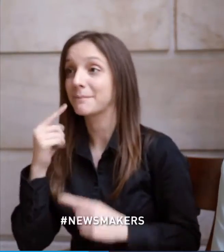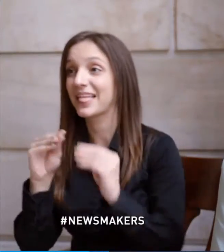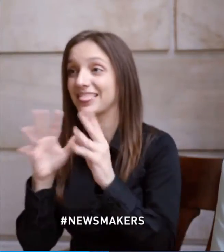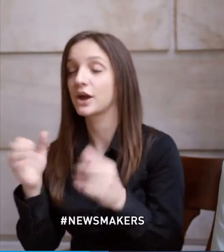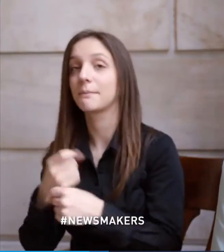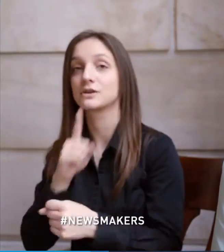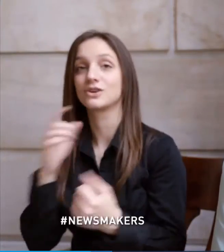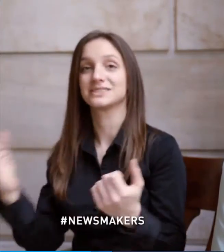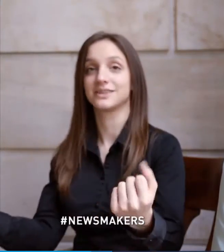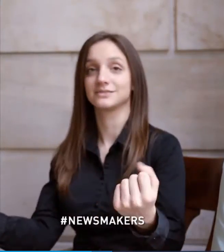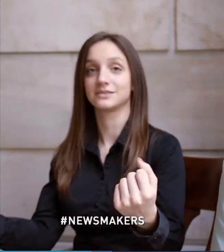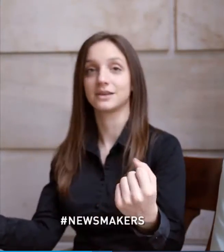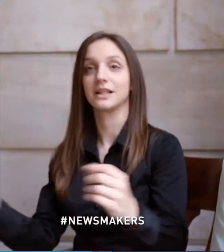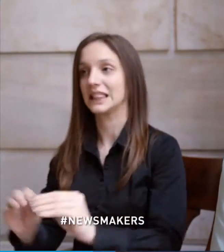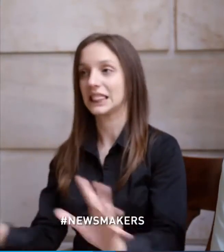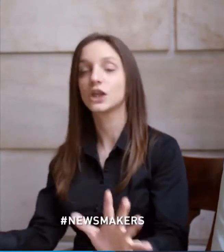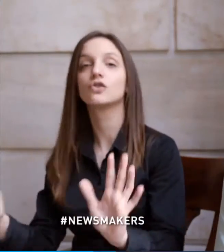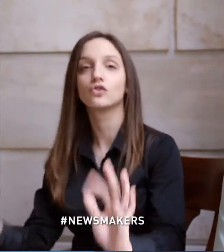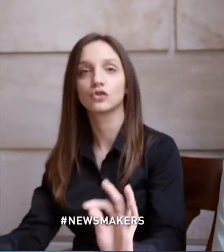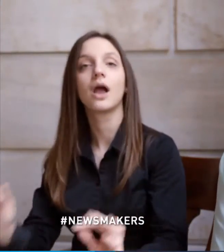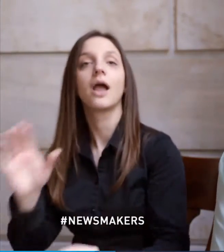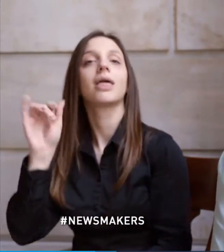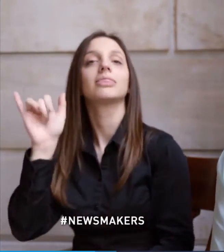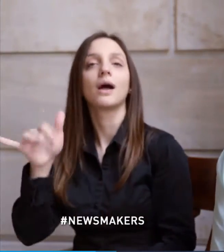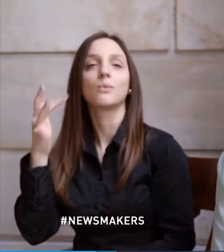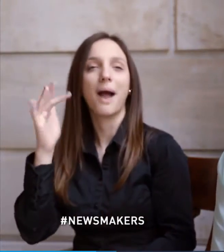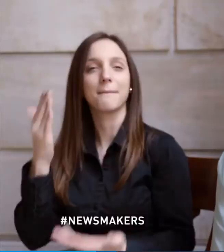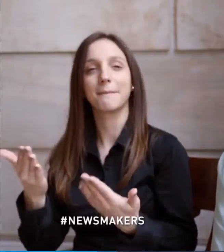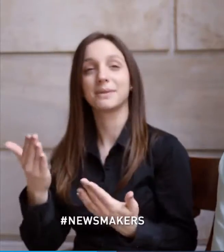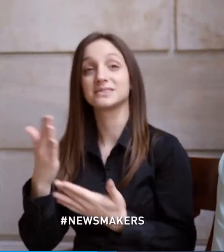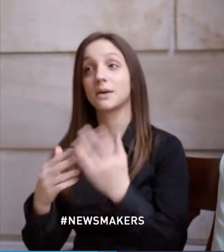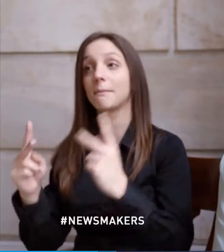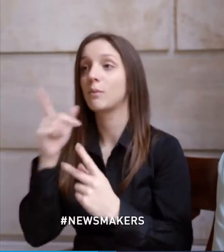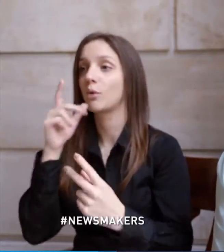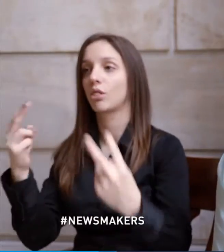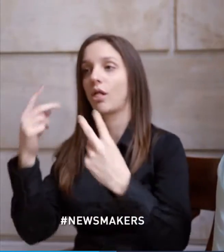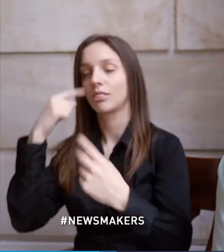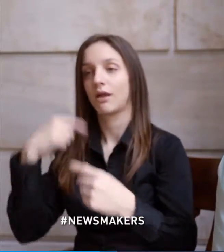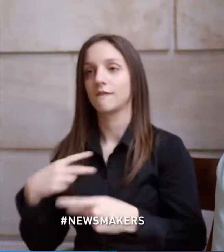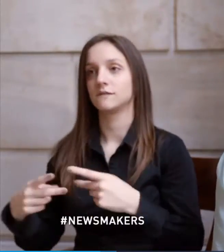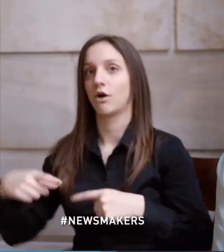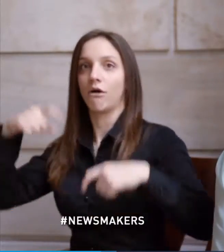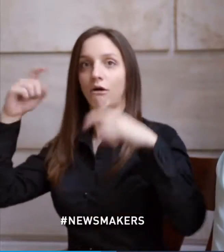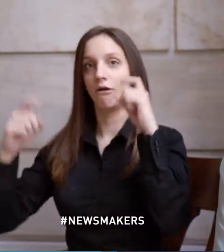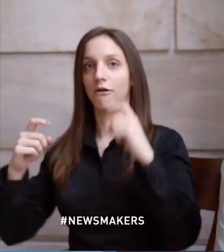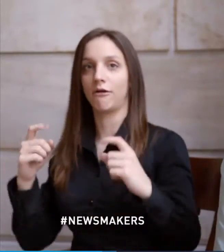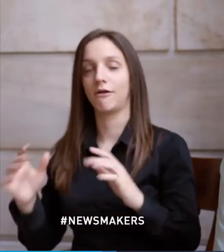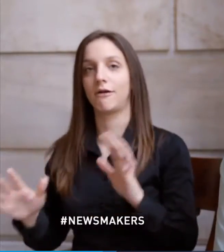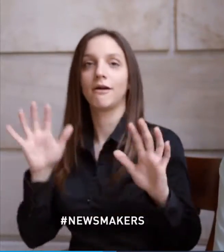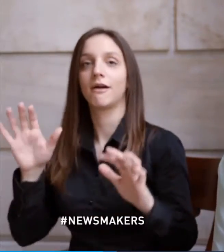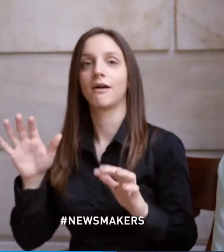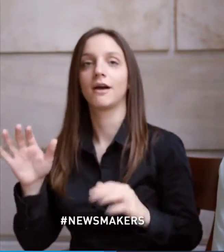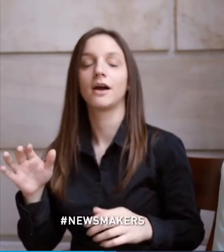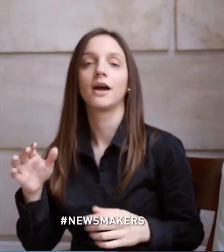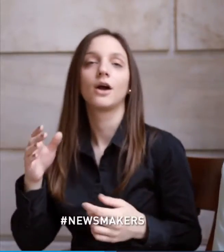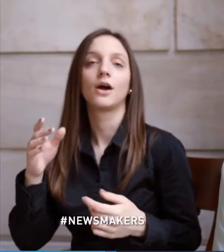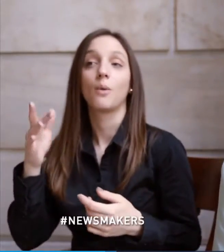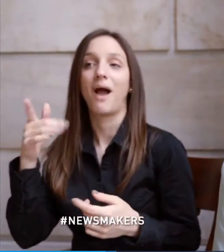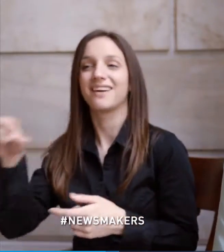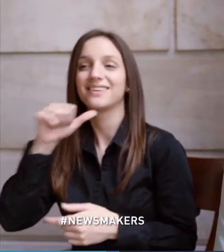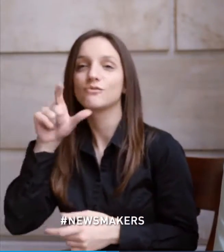everything. And that's why it might have seemed very animated to other people that may not know about the language.